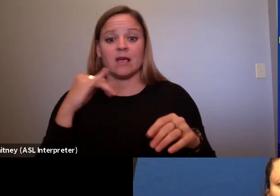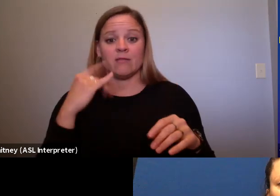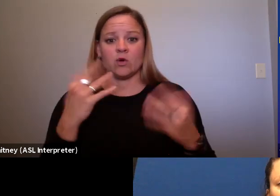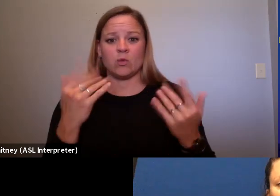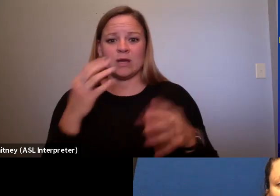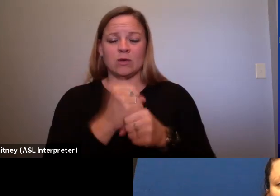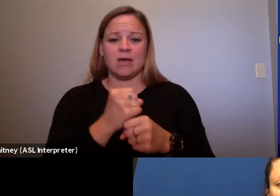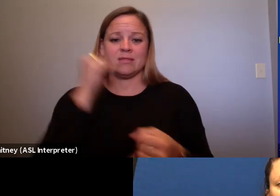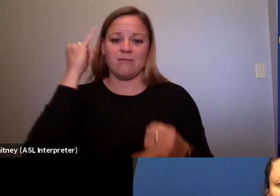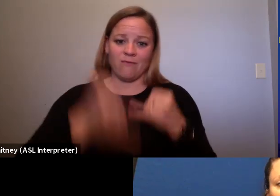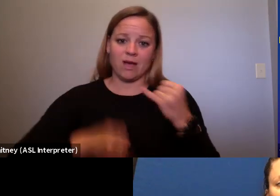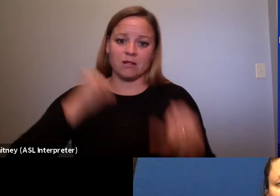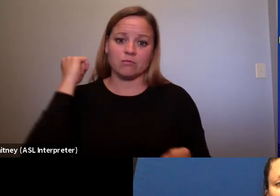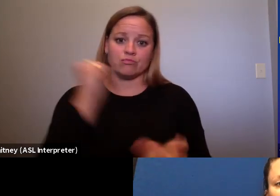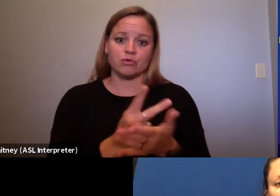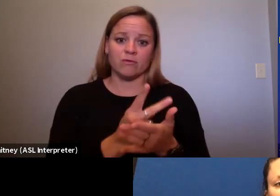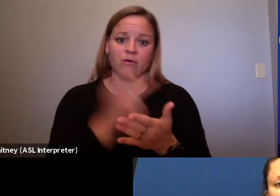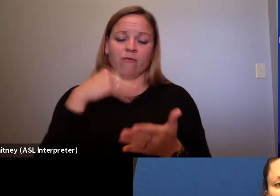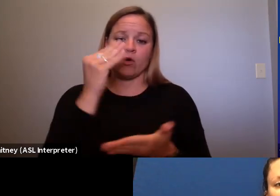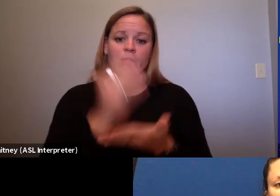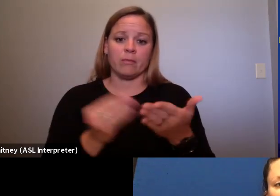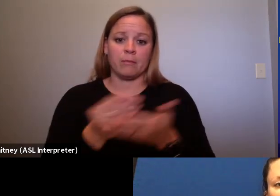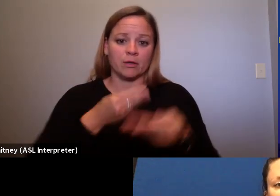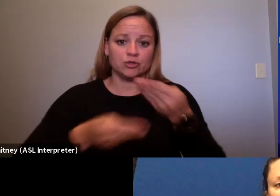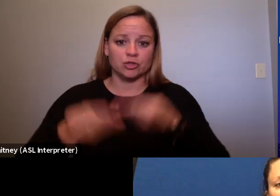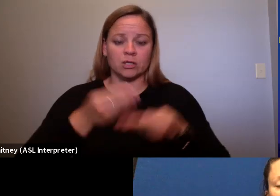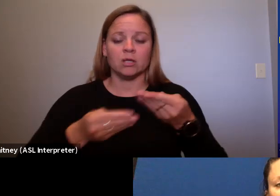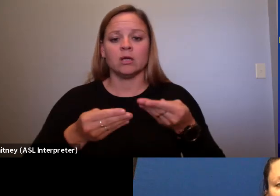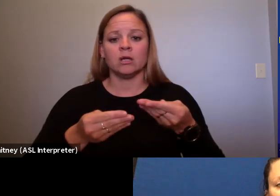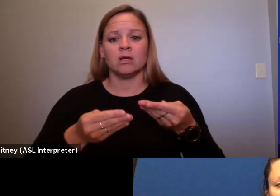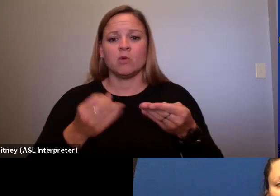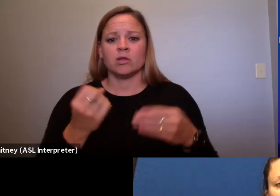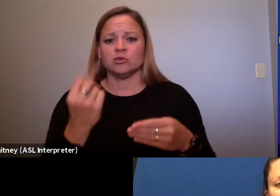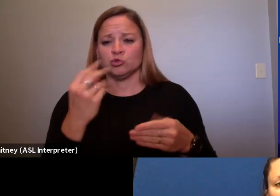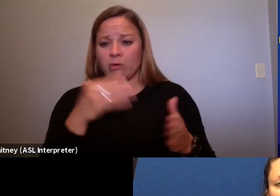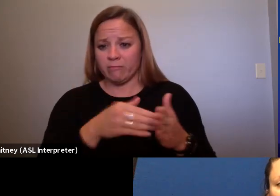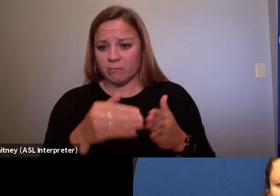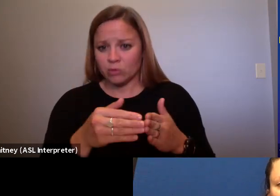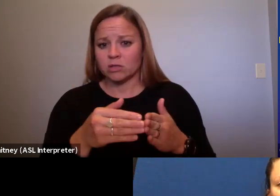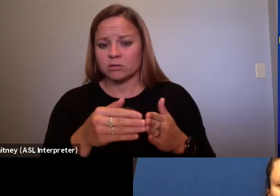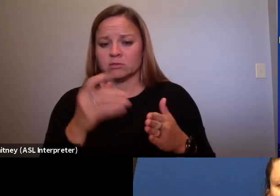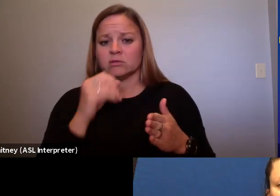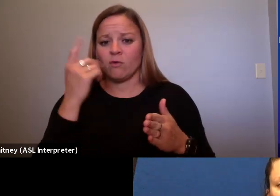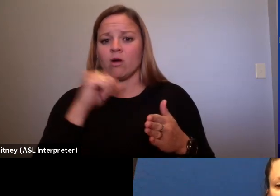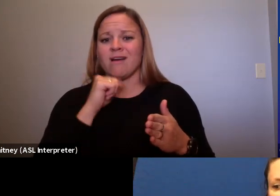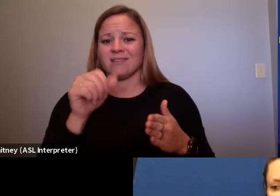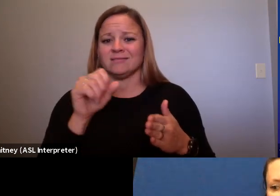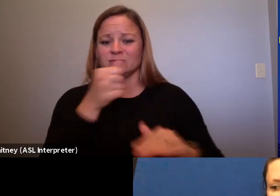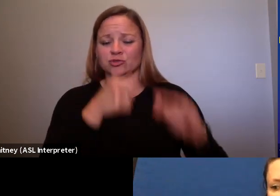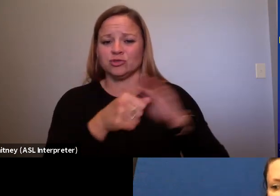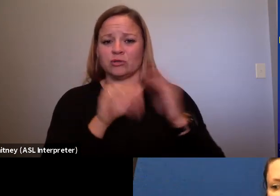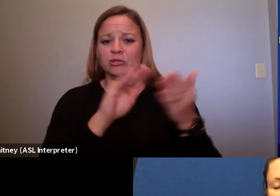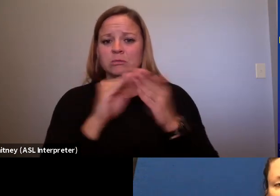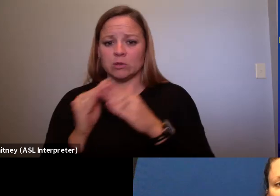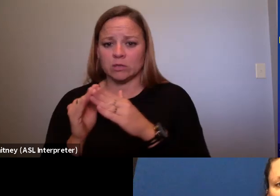final approval for the budget, who also has more than 12 millions on funding for unsheltered communities, for those